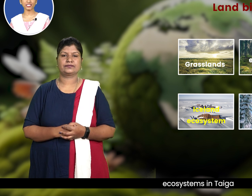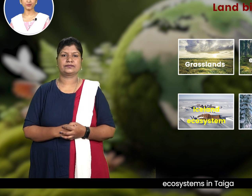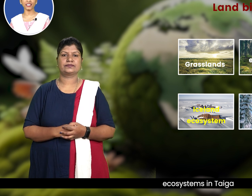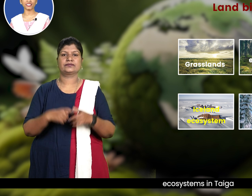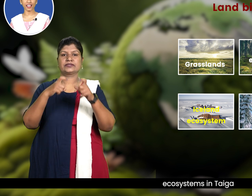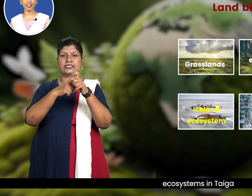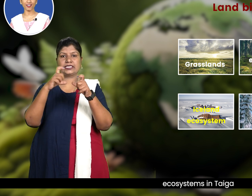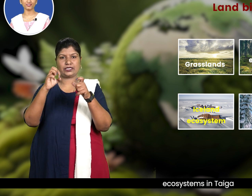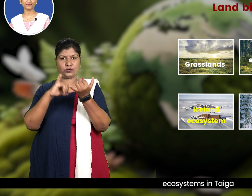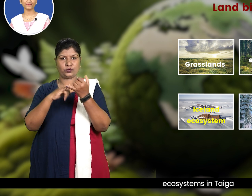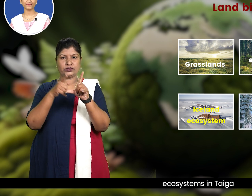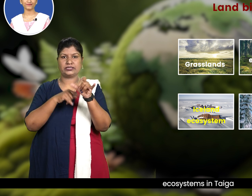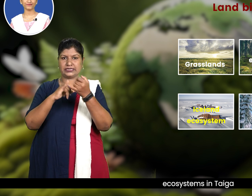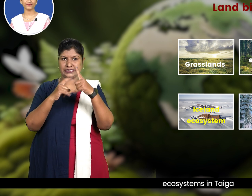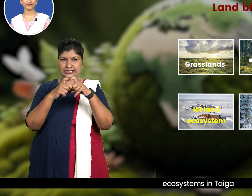ecosystems in taiga,